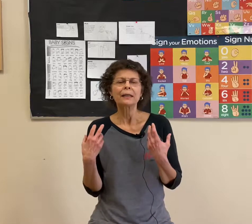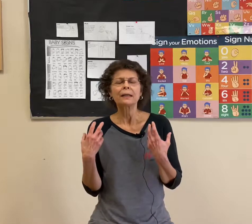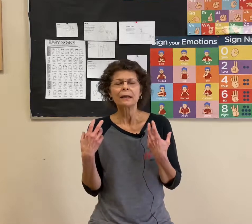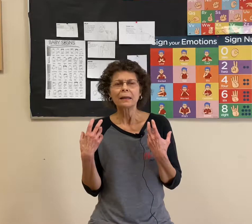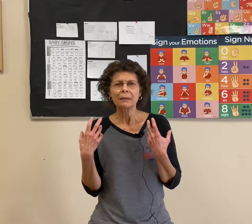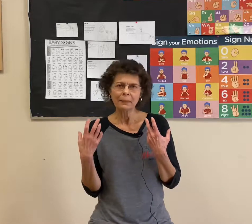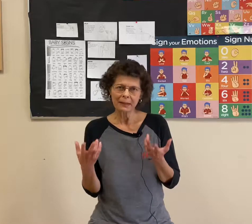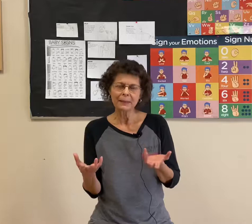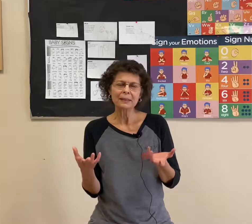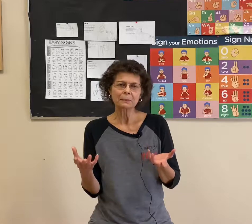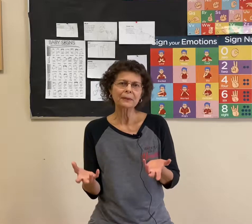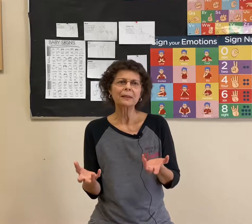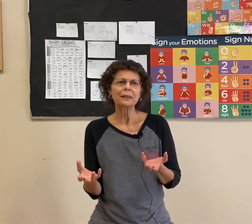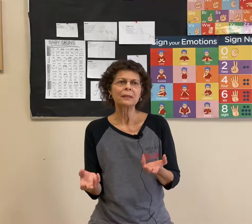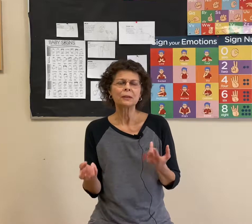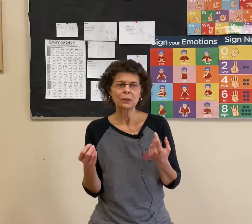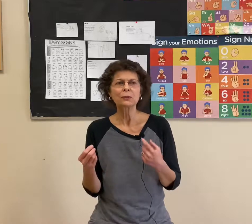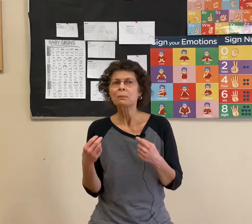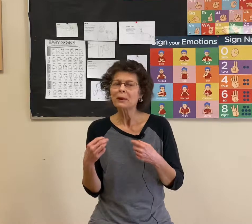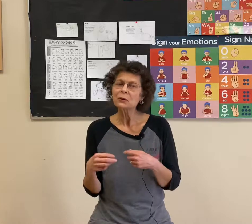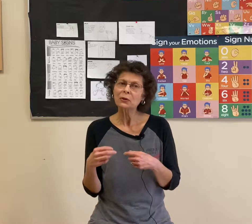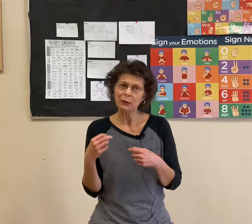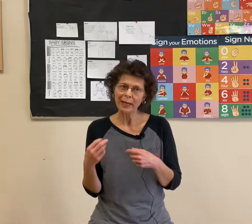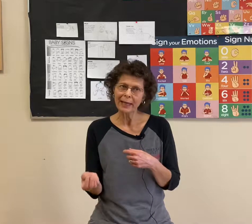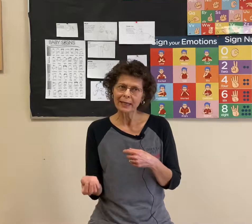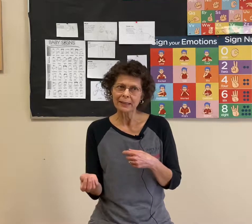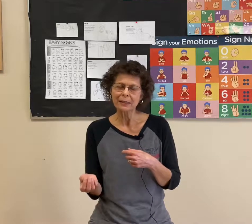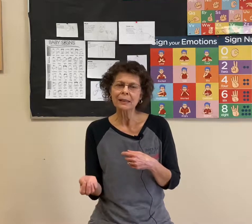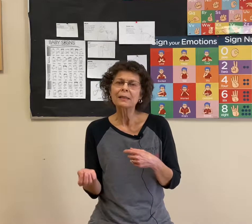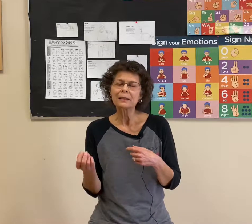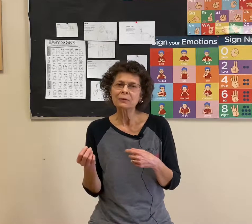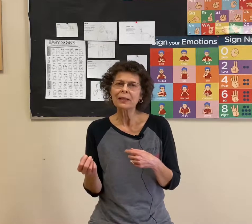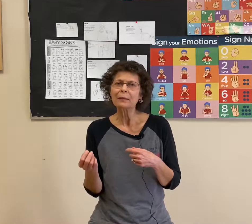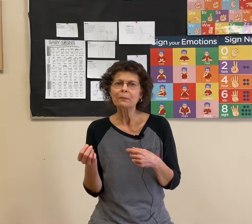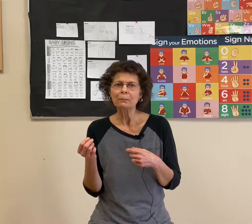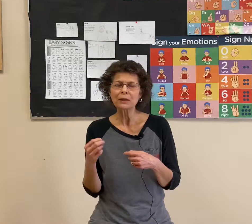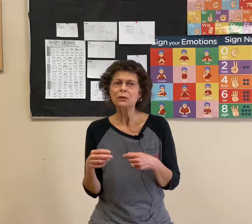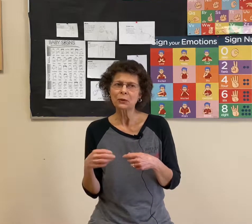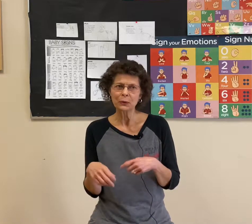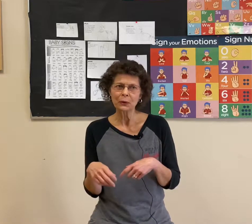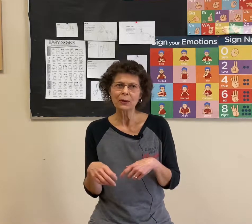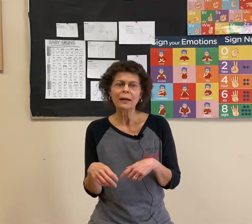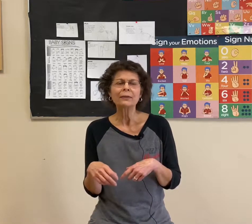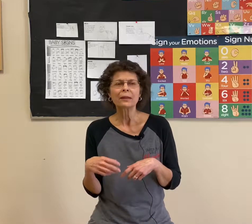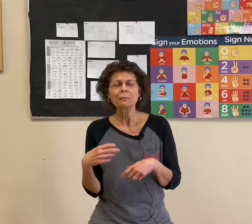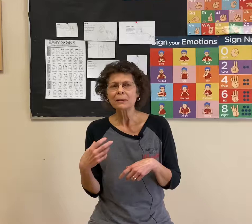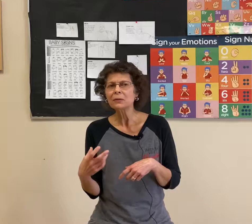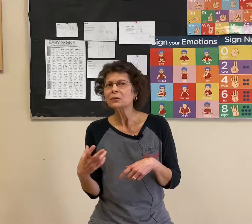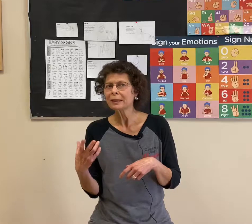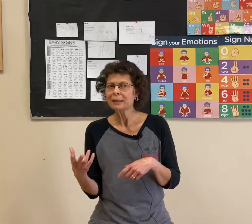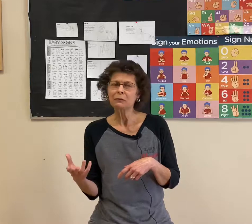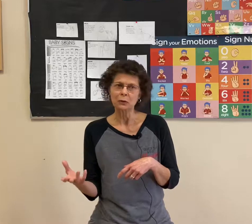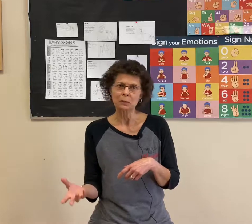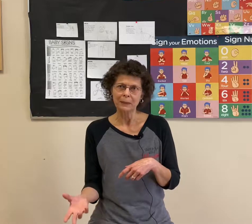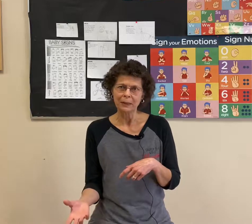a baby's ability to use the muscles of their hands develop much sooner than the muscles needed for speech.